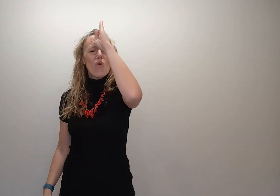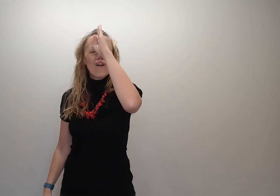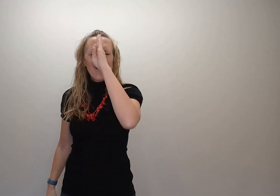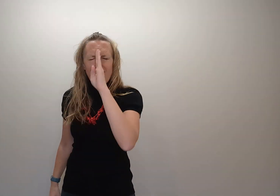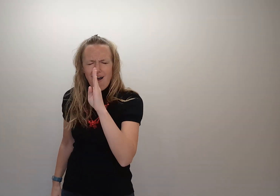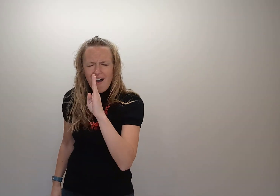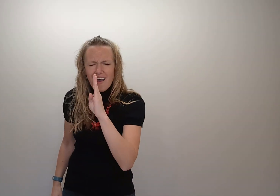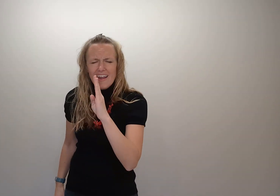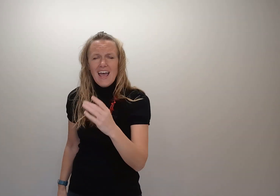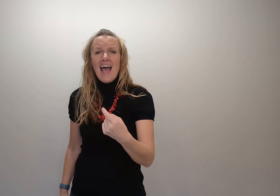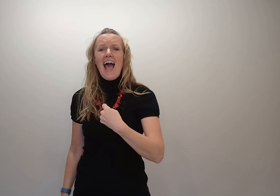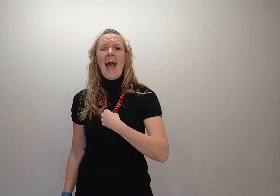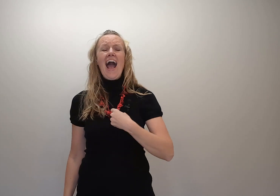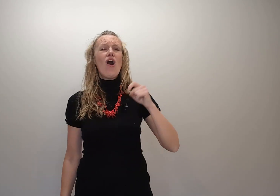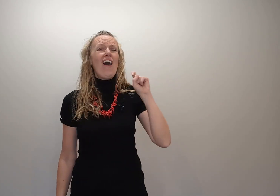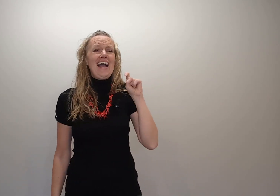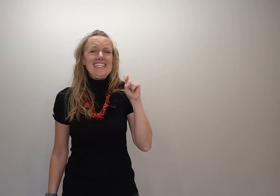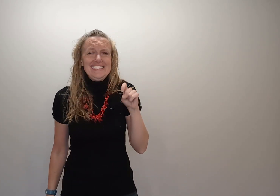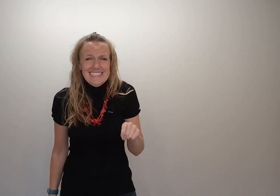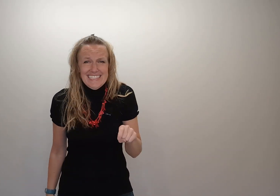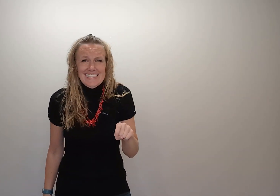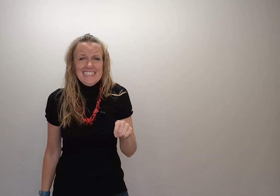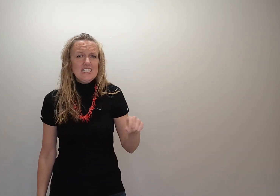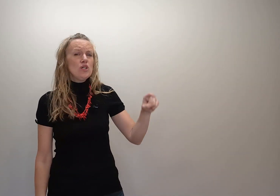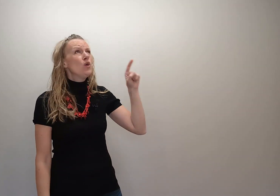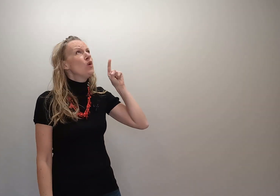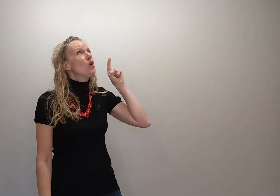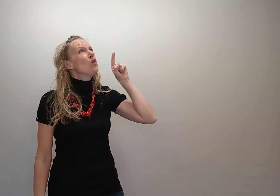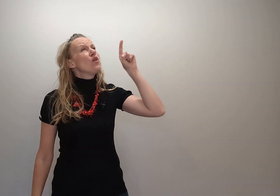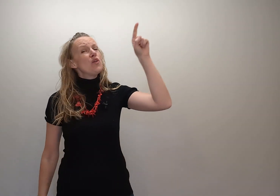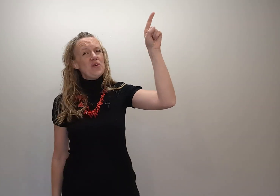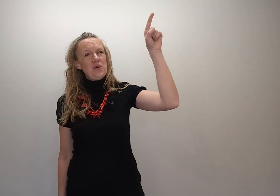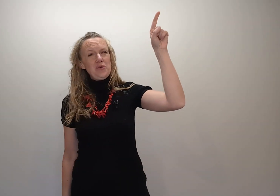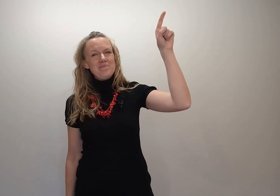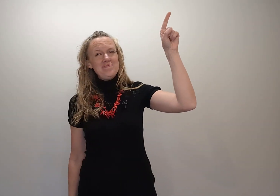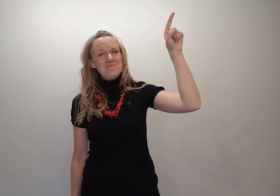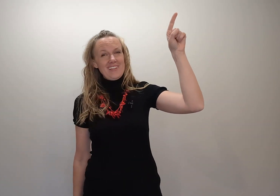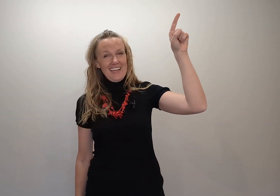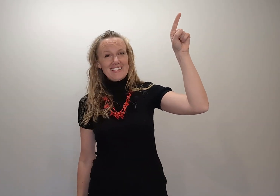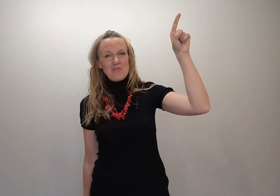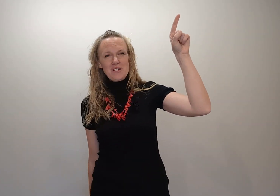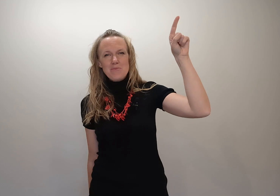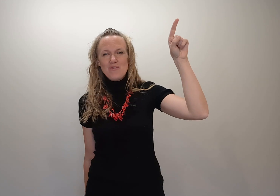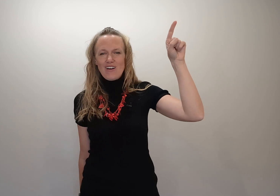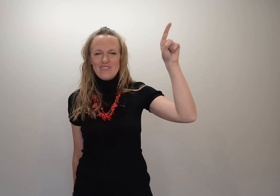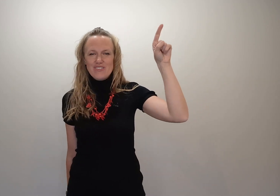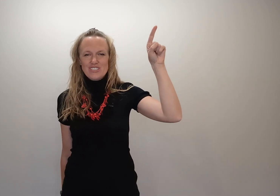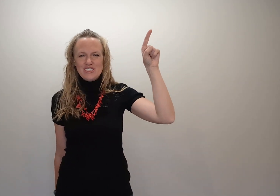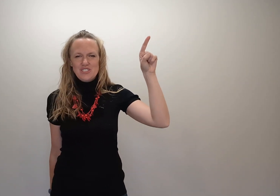Oh God, how I need you. Okay, now we're going to move on to verse